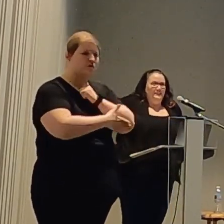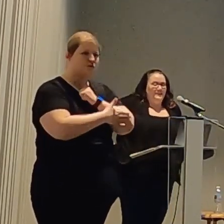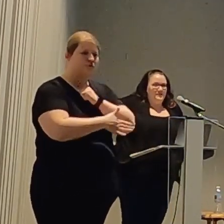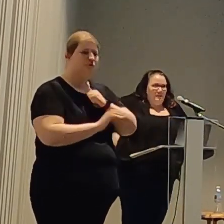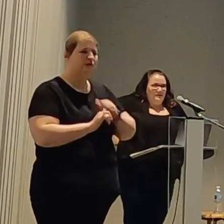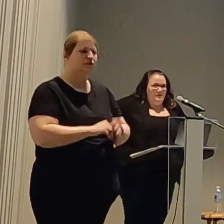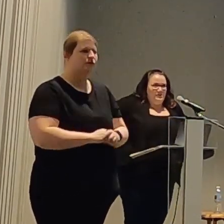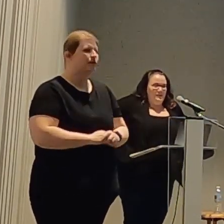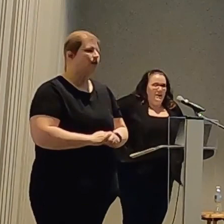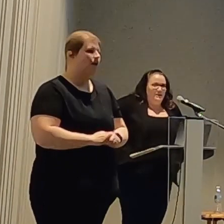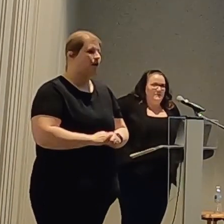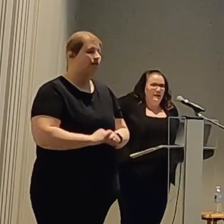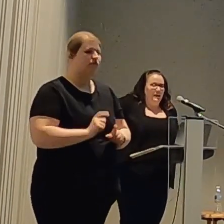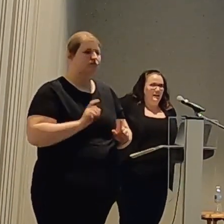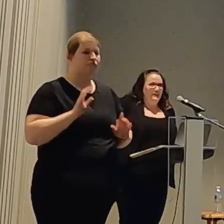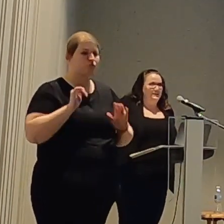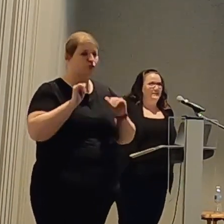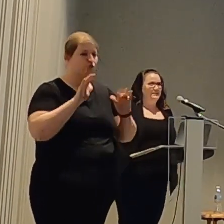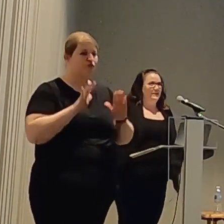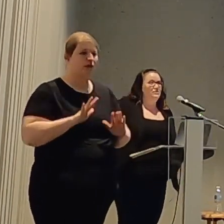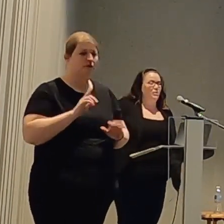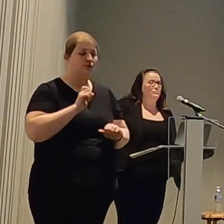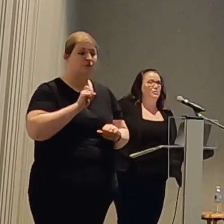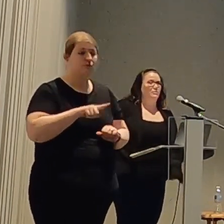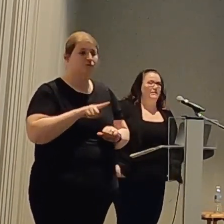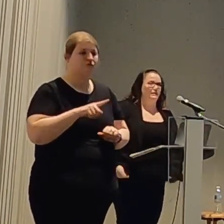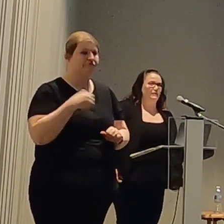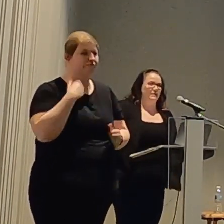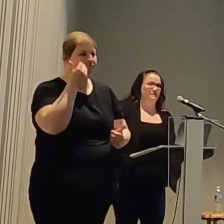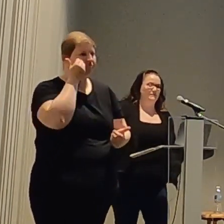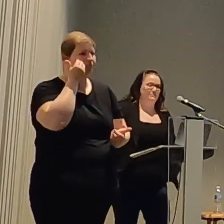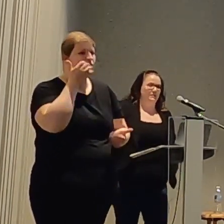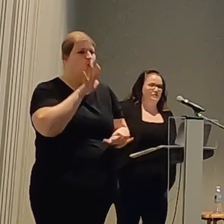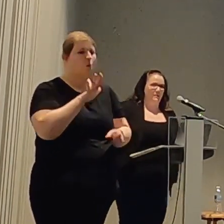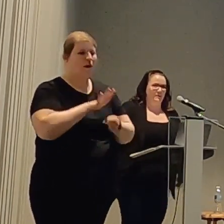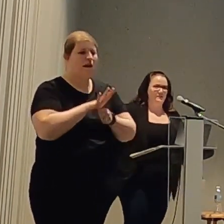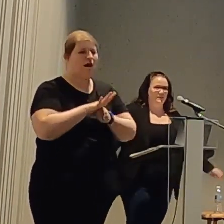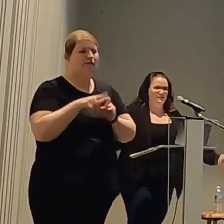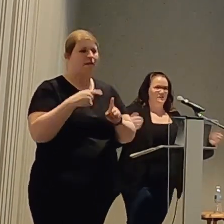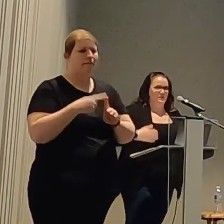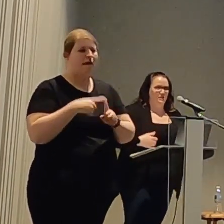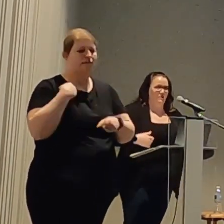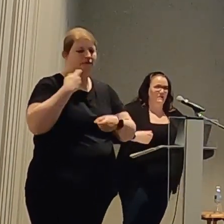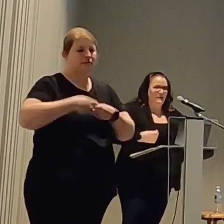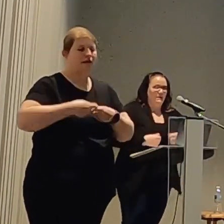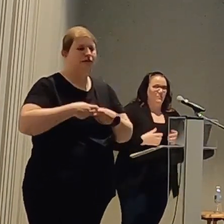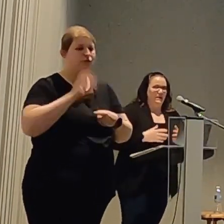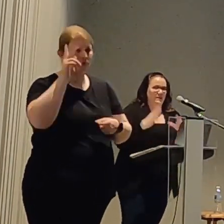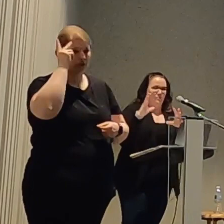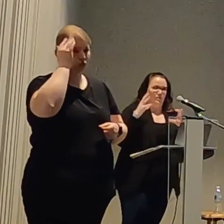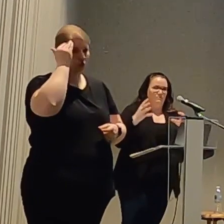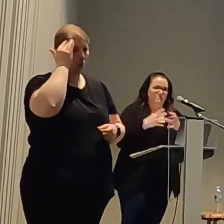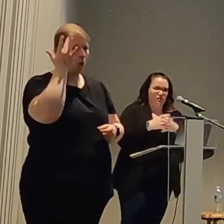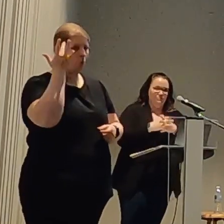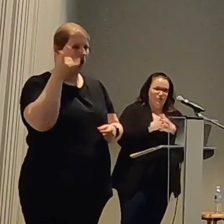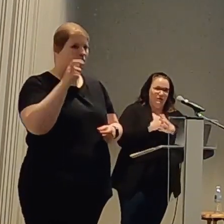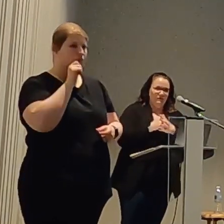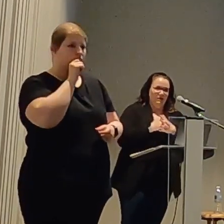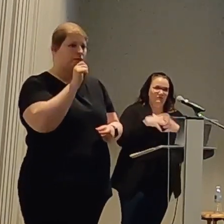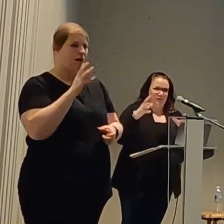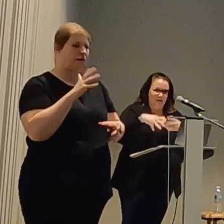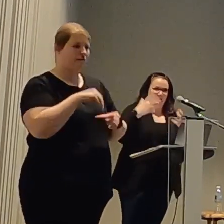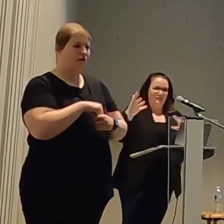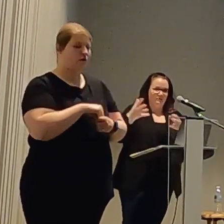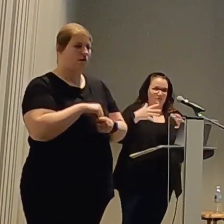well. That's a great question. I don't know enough about Spanish politics to know why they weren't much